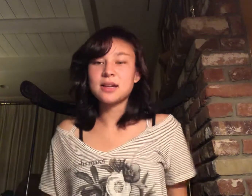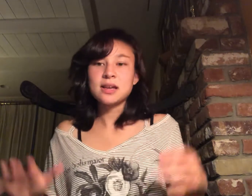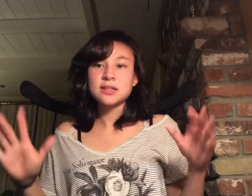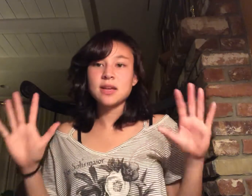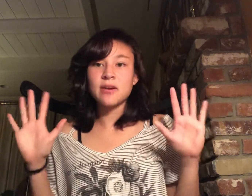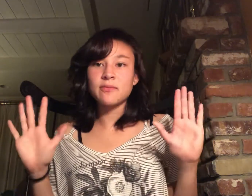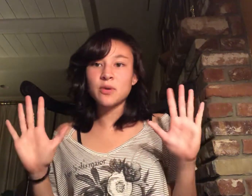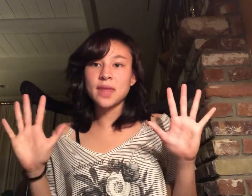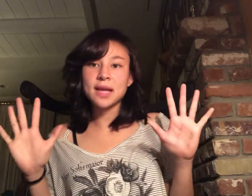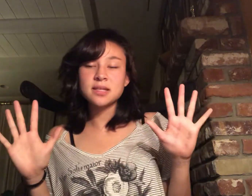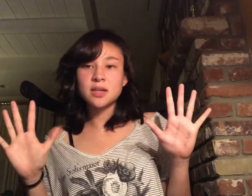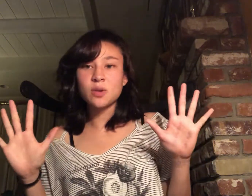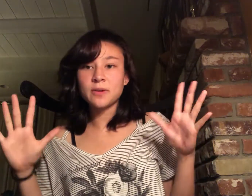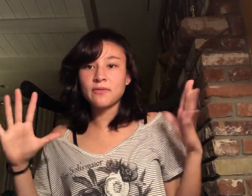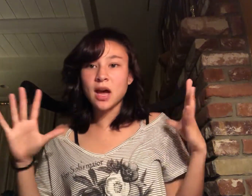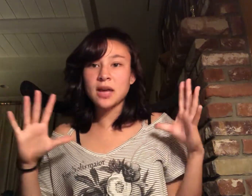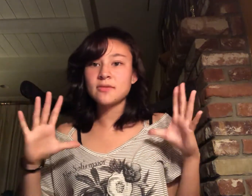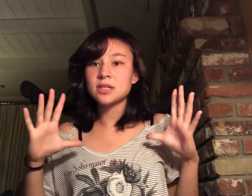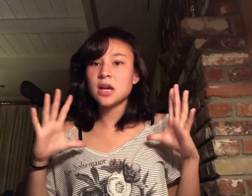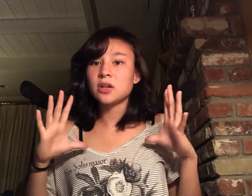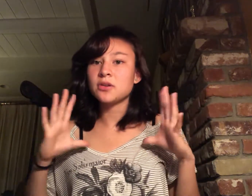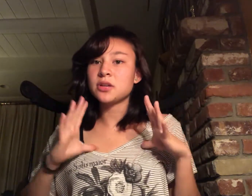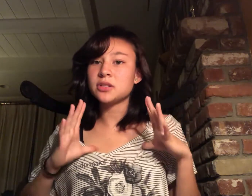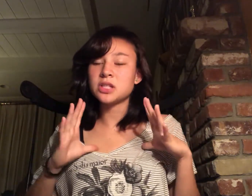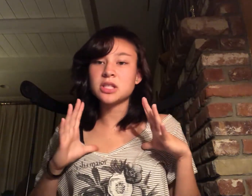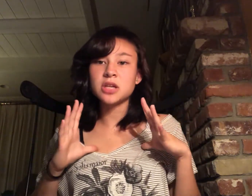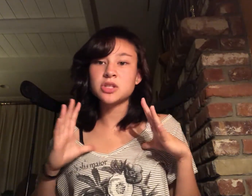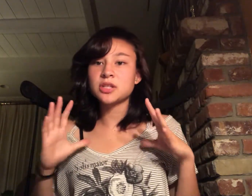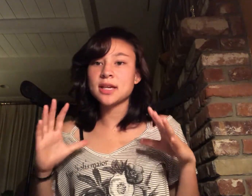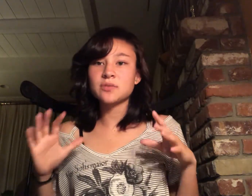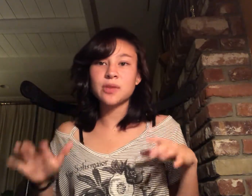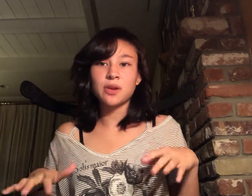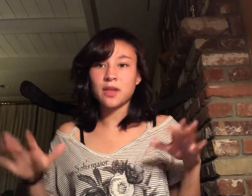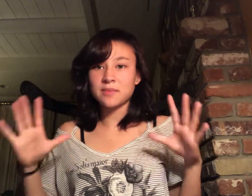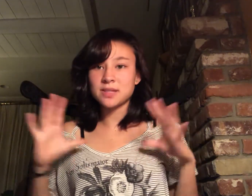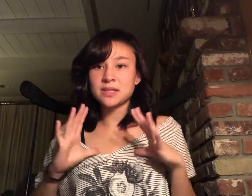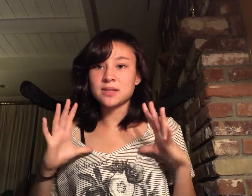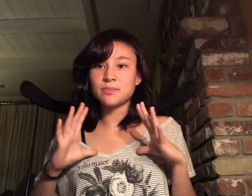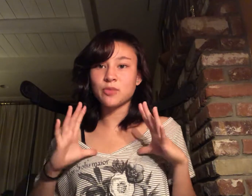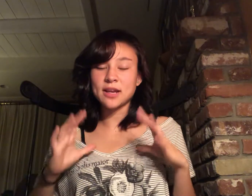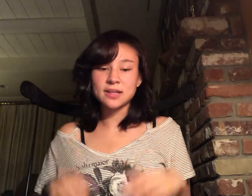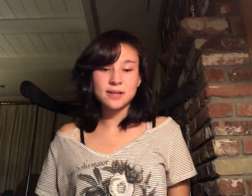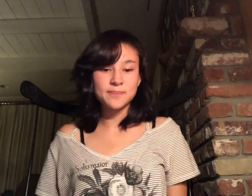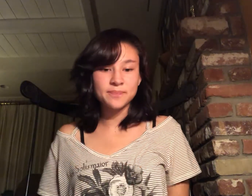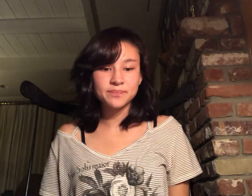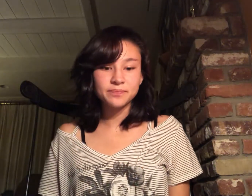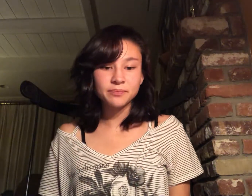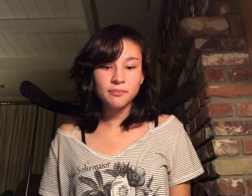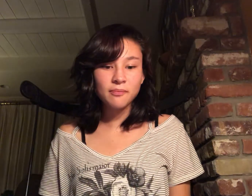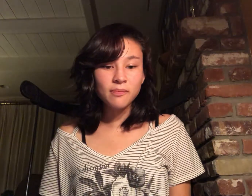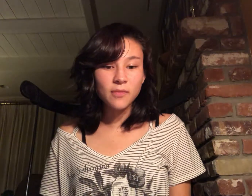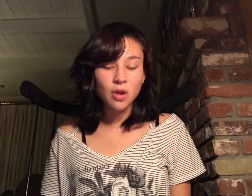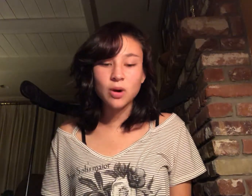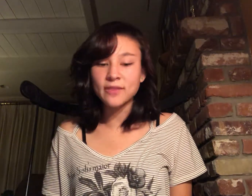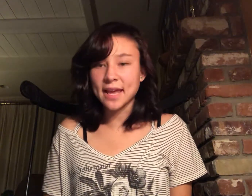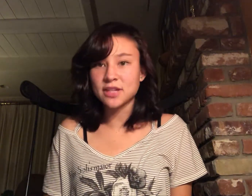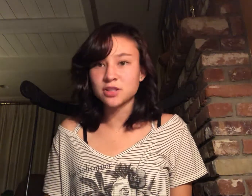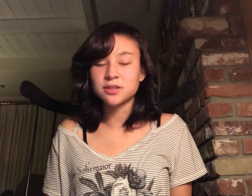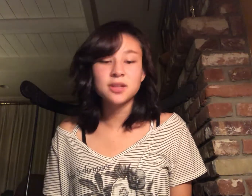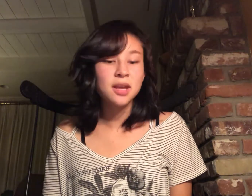So you have both hands, they're open 5s. You're going to just touch your chest with your thumbs. This is break or vacation.